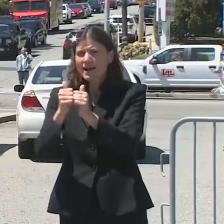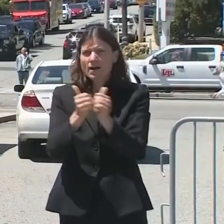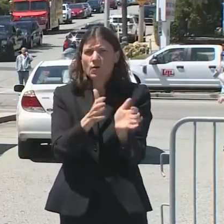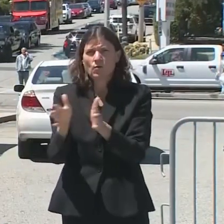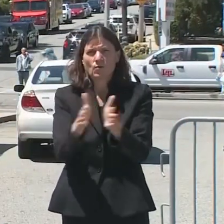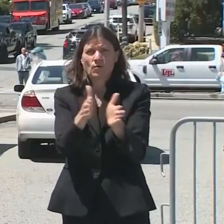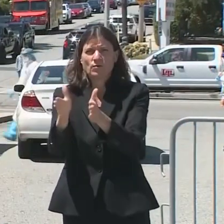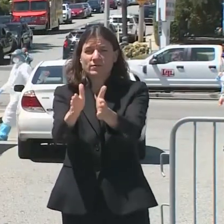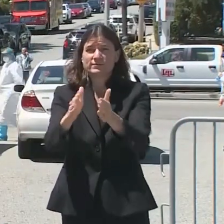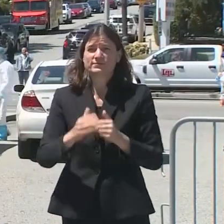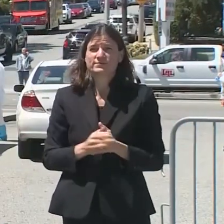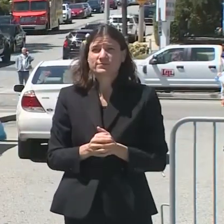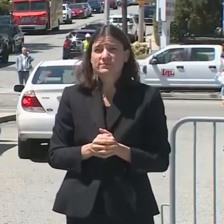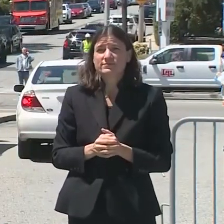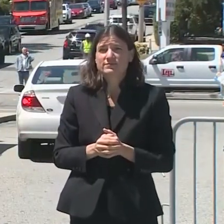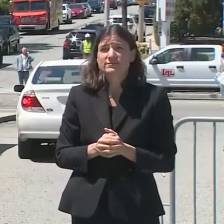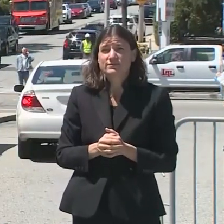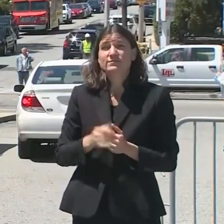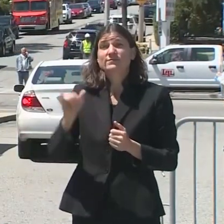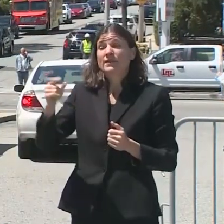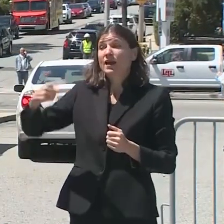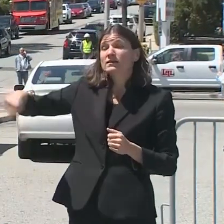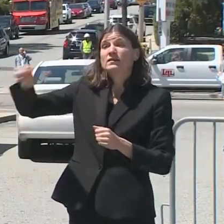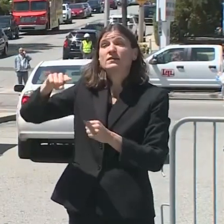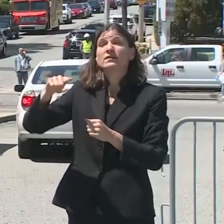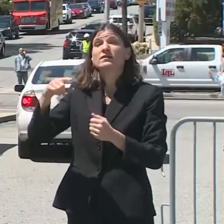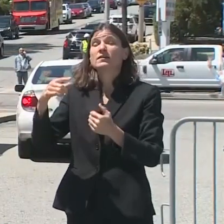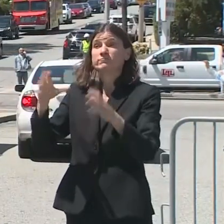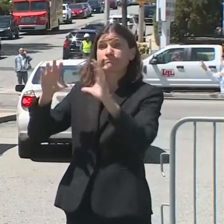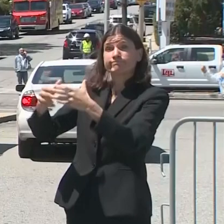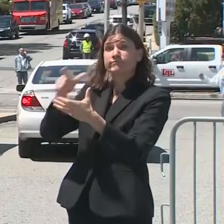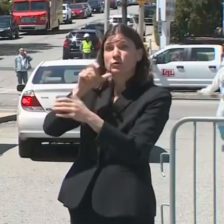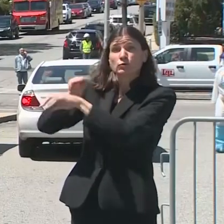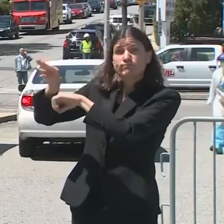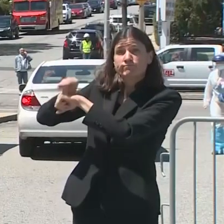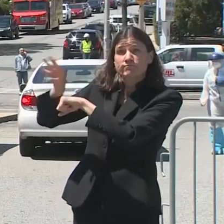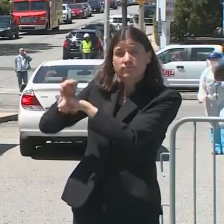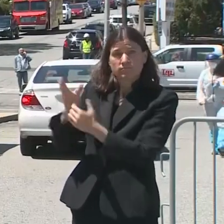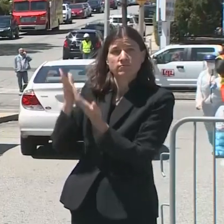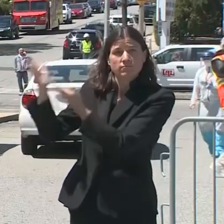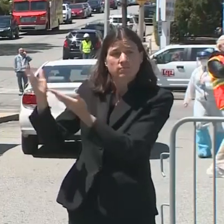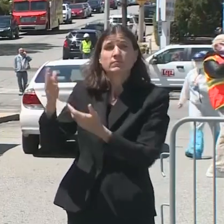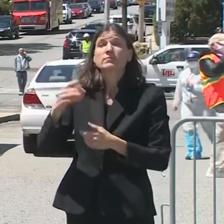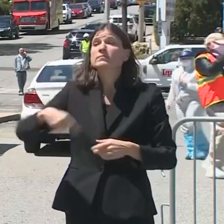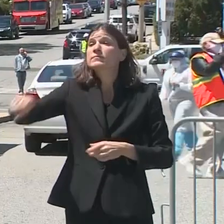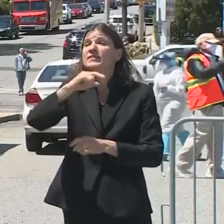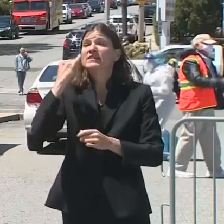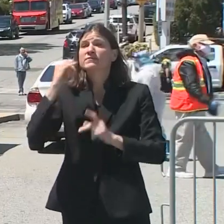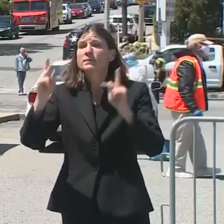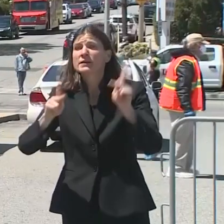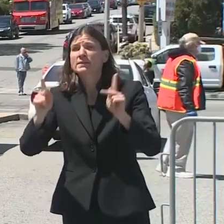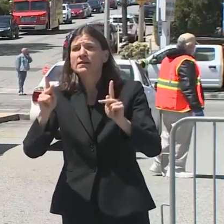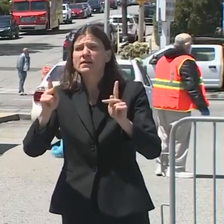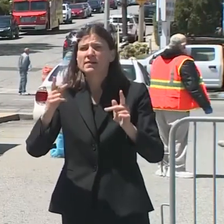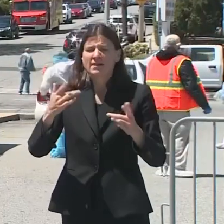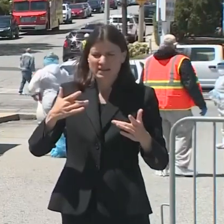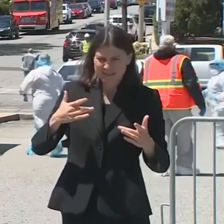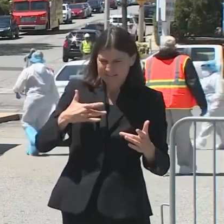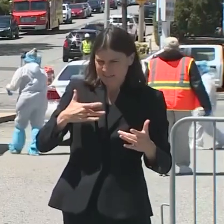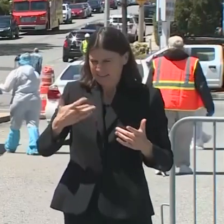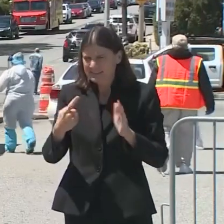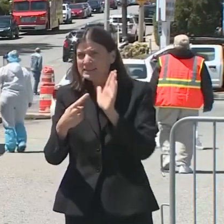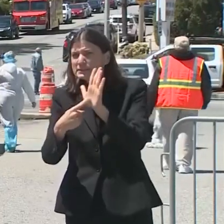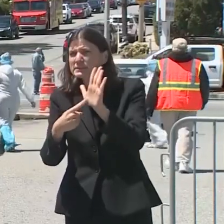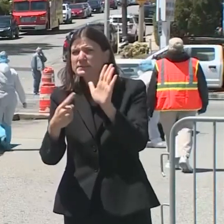updated guidelines recommended that all symptomatic individuals in Massachusetts, even those with mild symptoms, should be